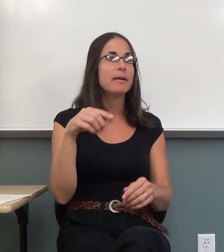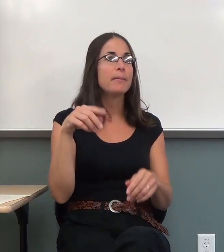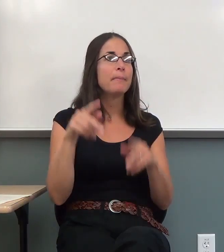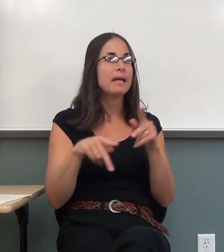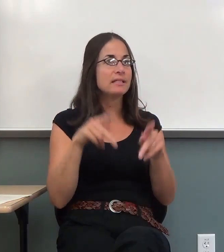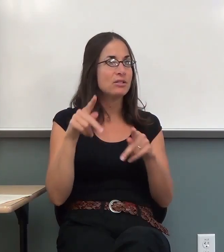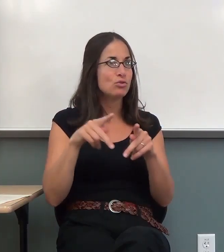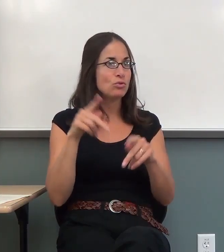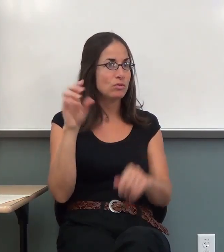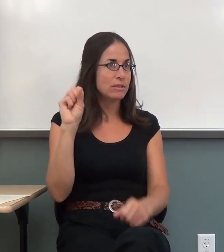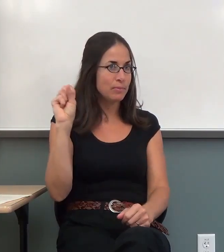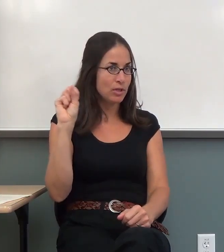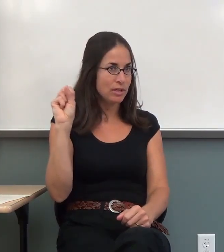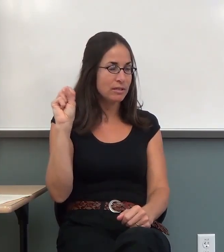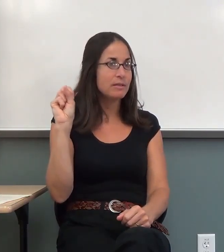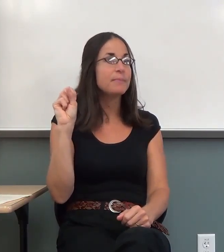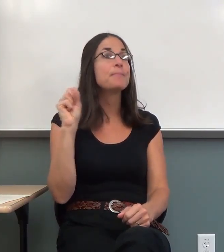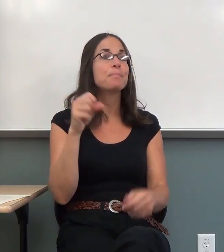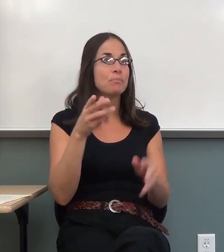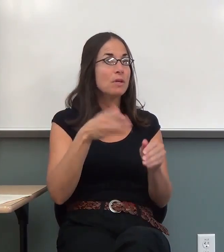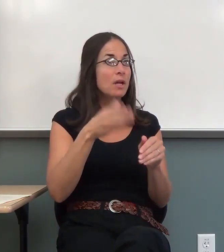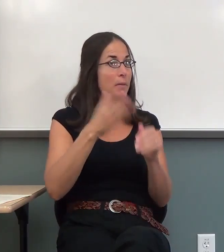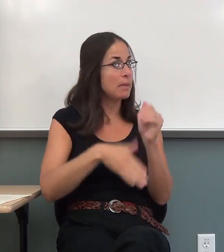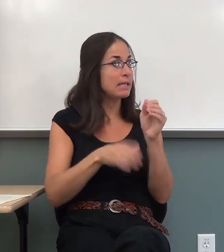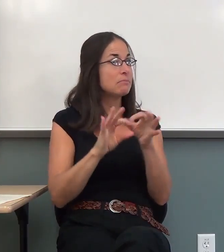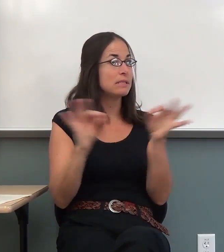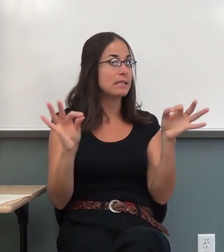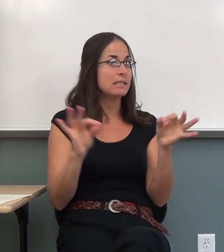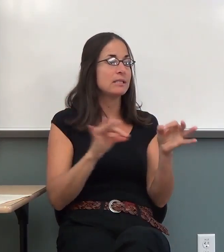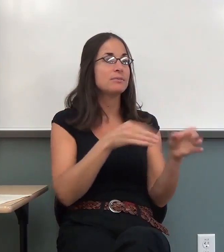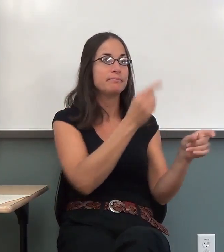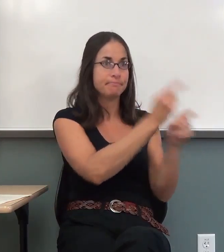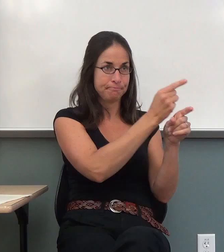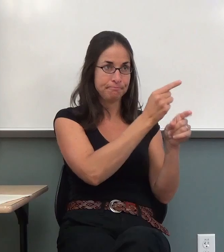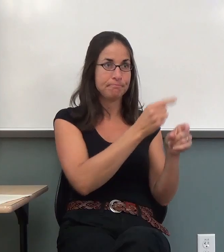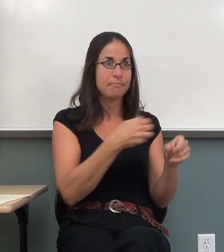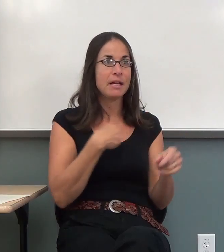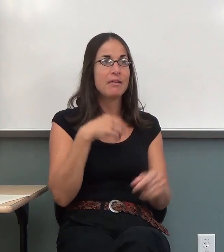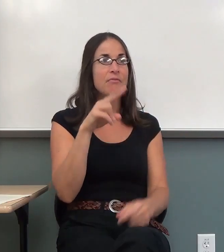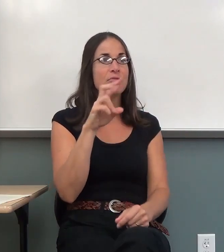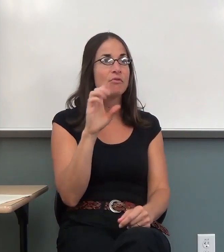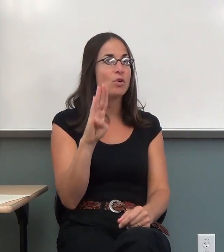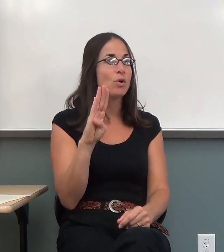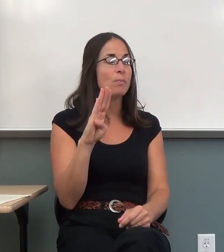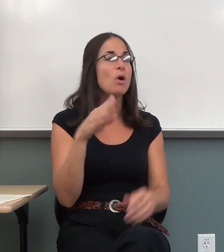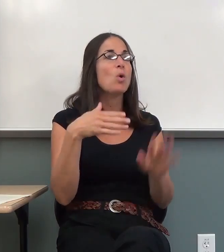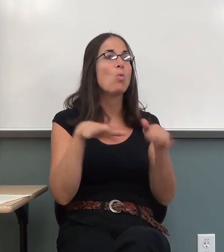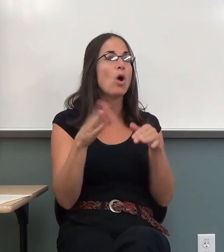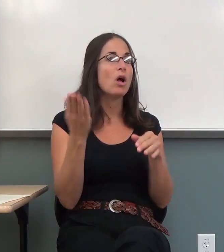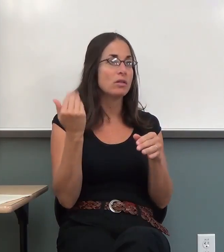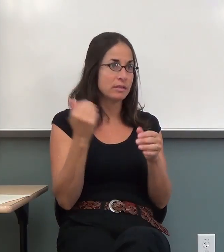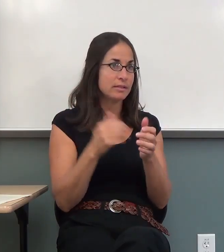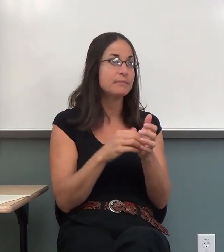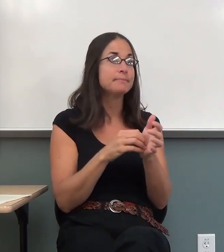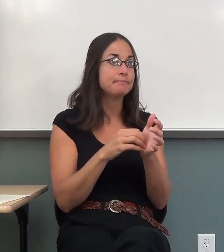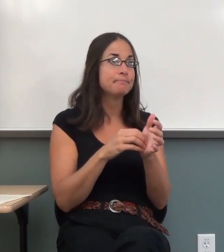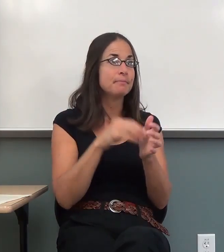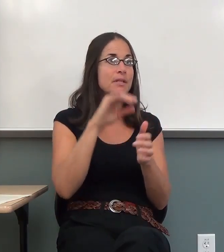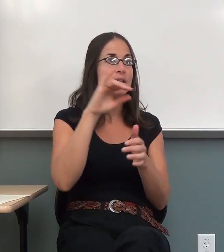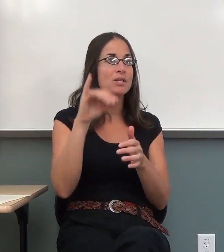subject. Good. It's a complete sentence. It is a complete sentence, and it has the verb what? Walk. Walked. Nice. Jessica, how about number